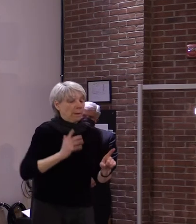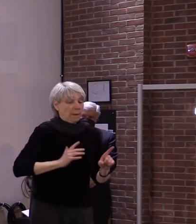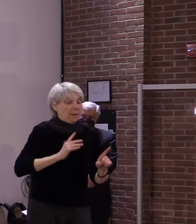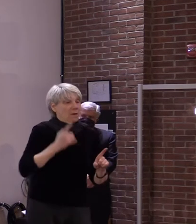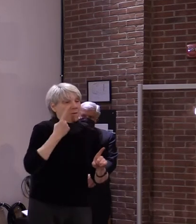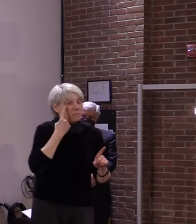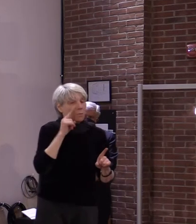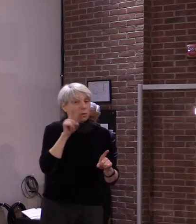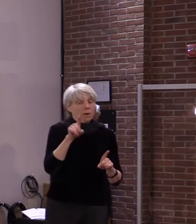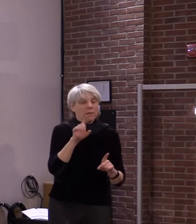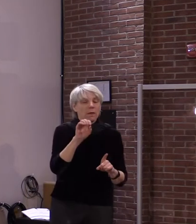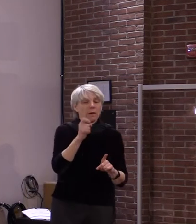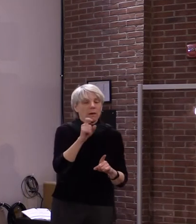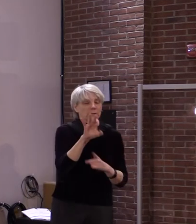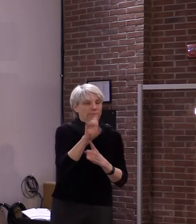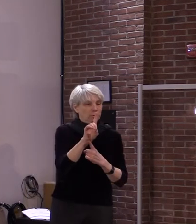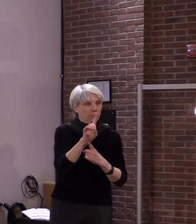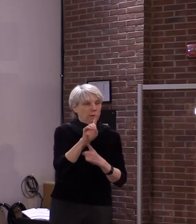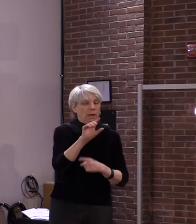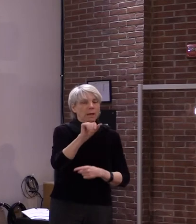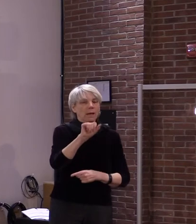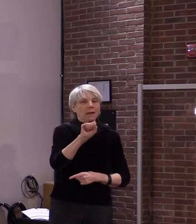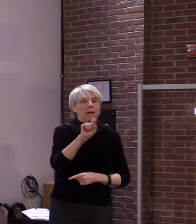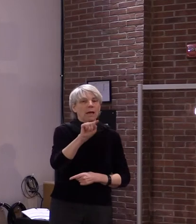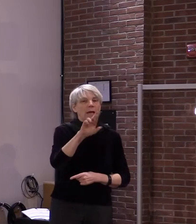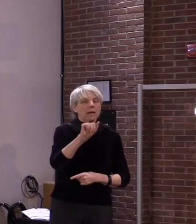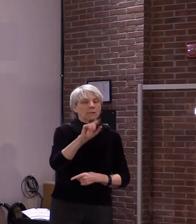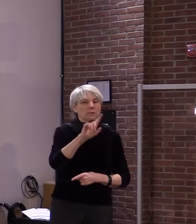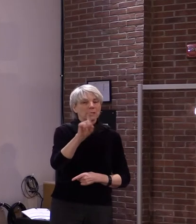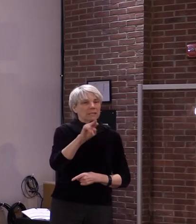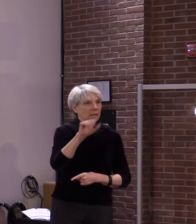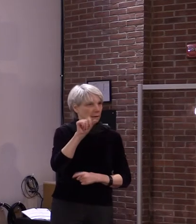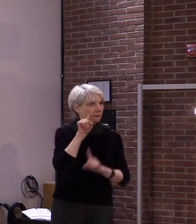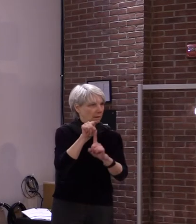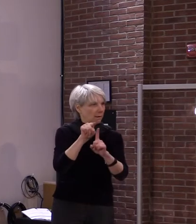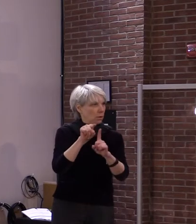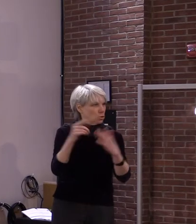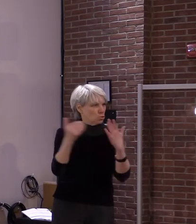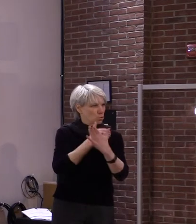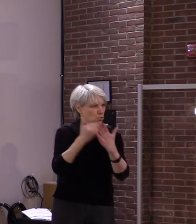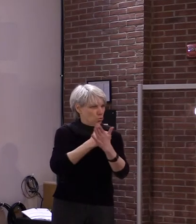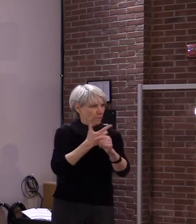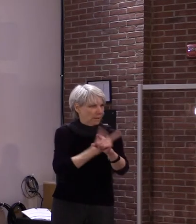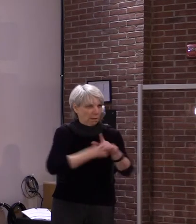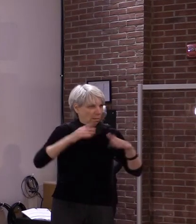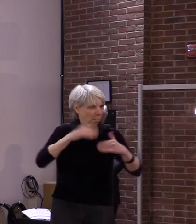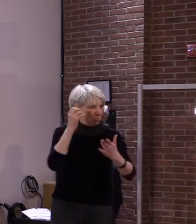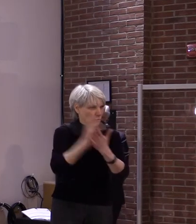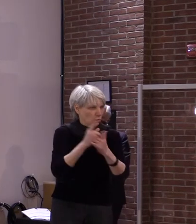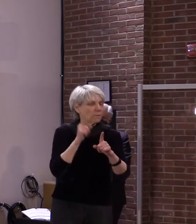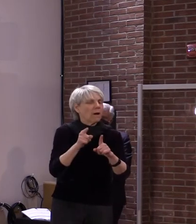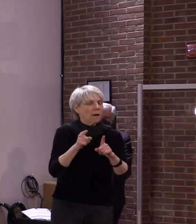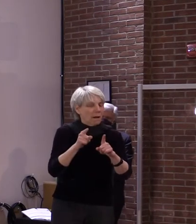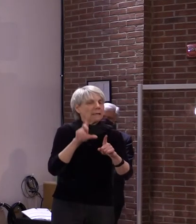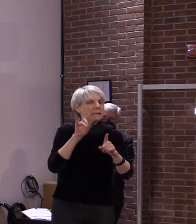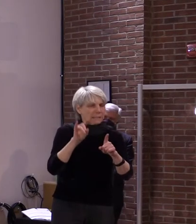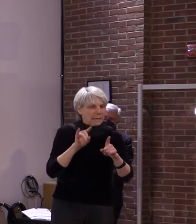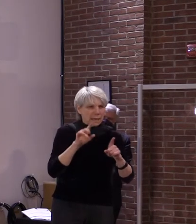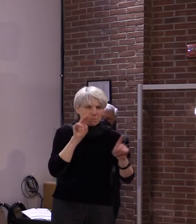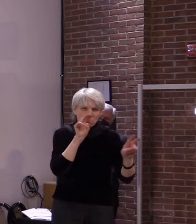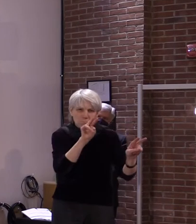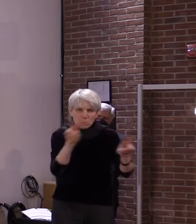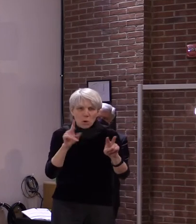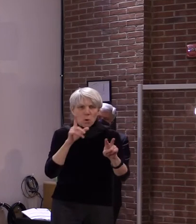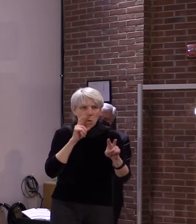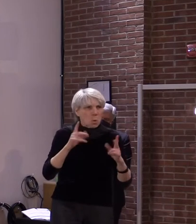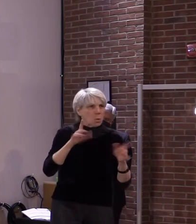antibody production per usual but they also swabbed their noses for virus and they found a 67 percent